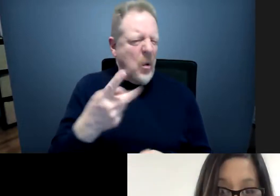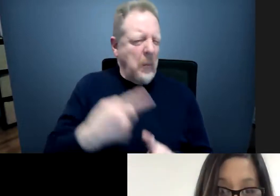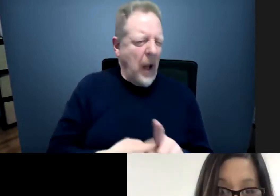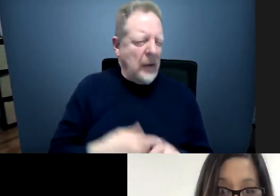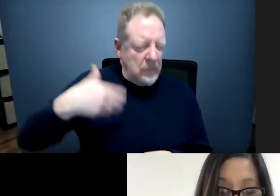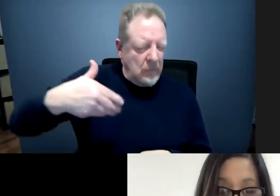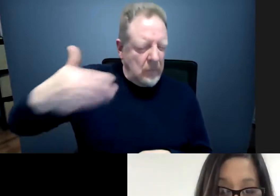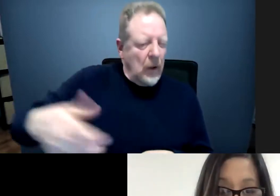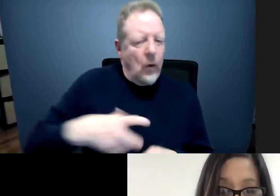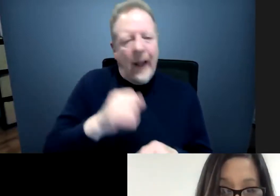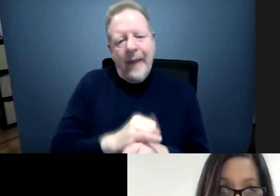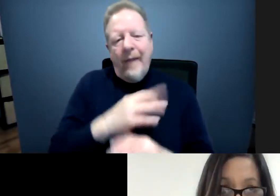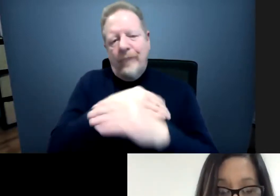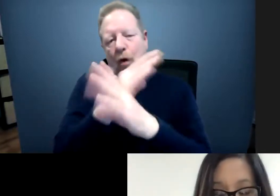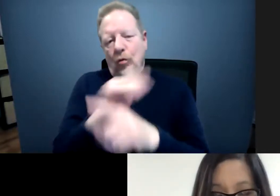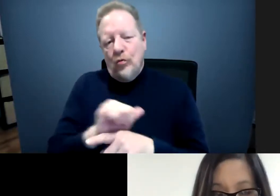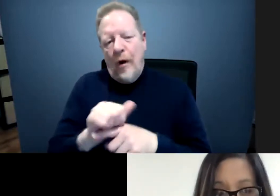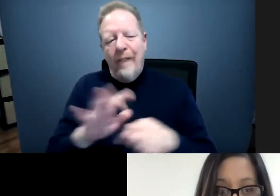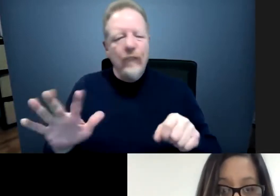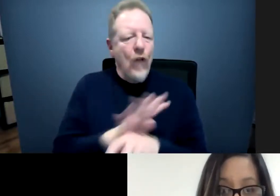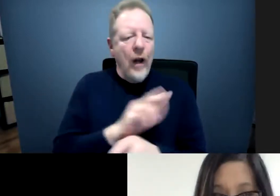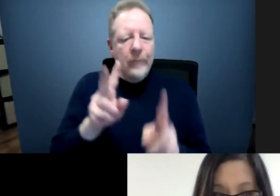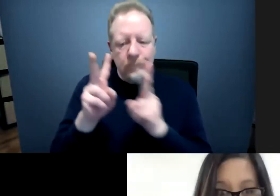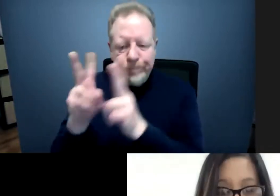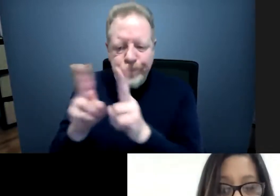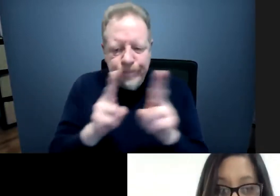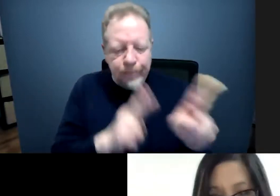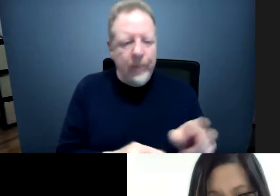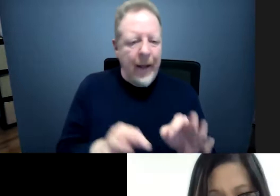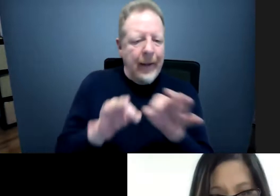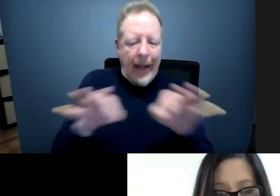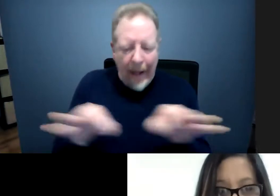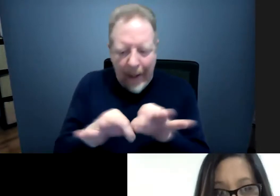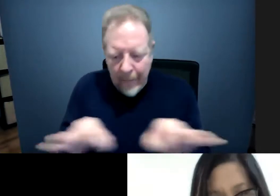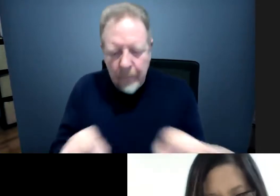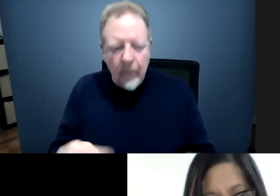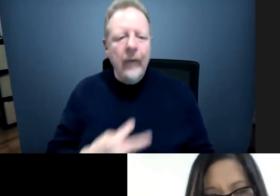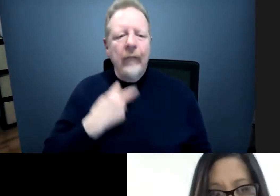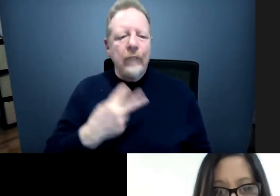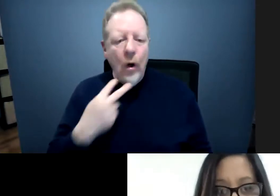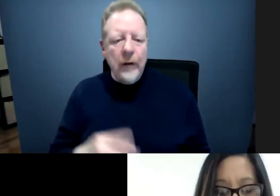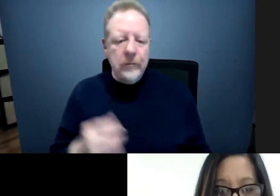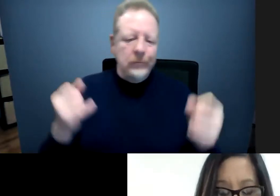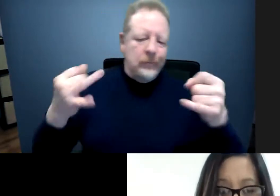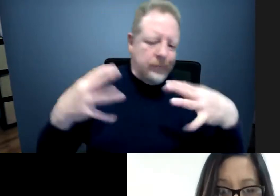trainings fully edited, captioned, voiced, interpreted, and then ready